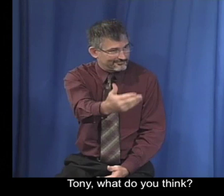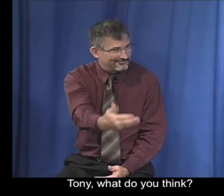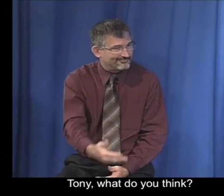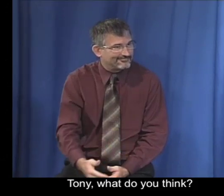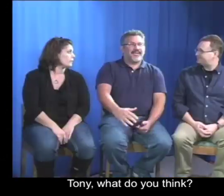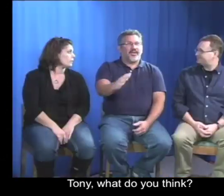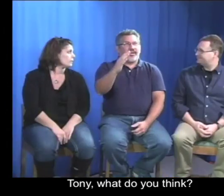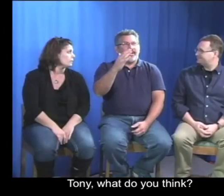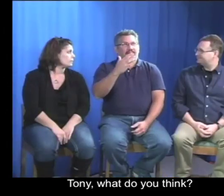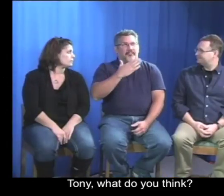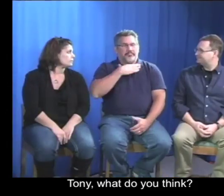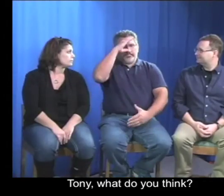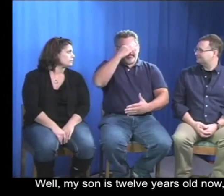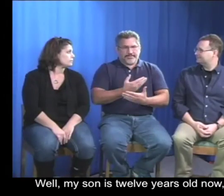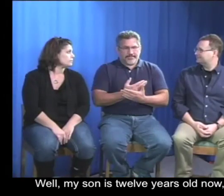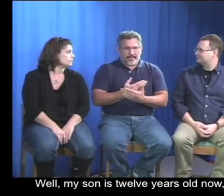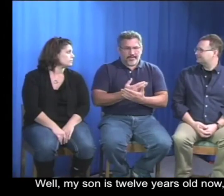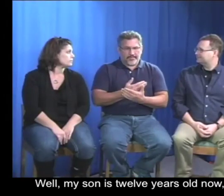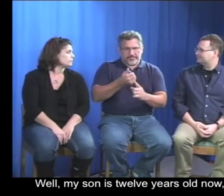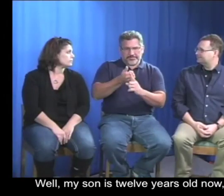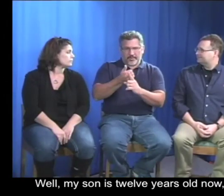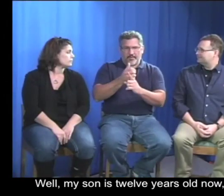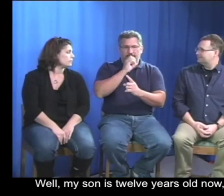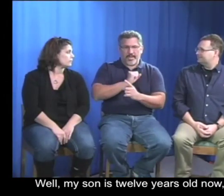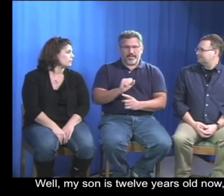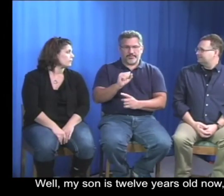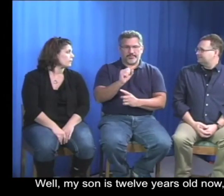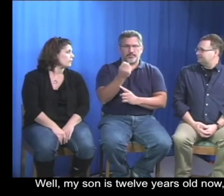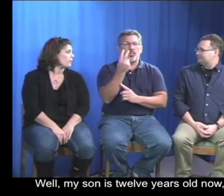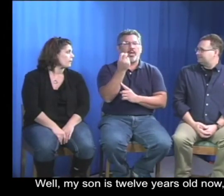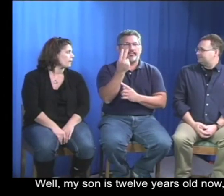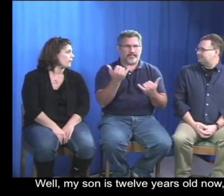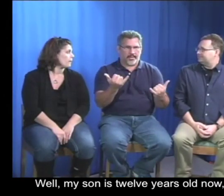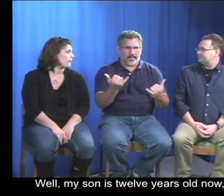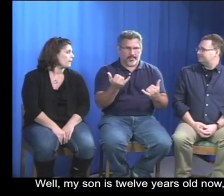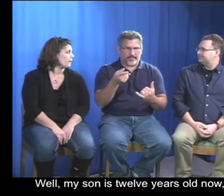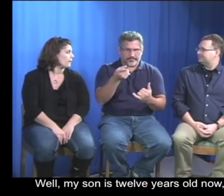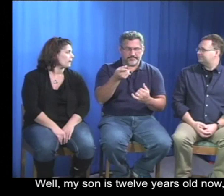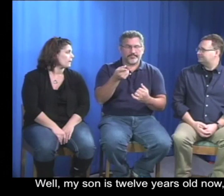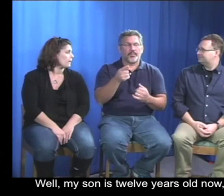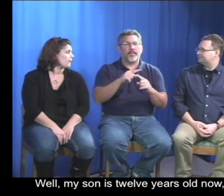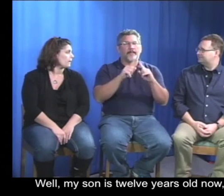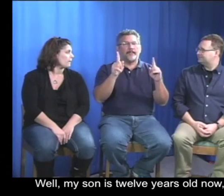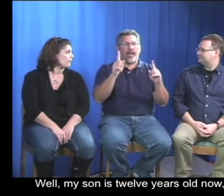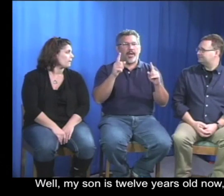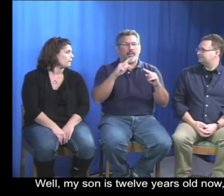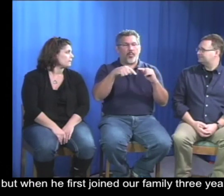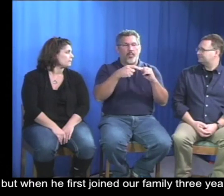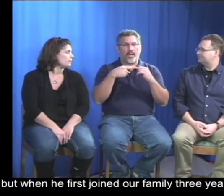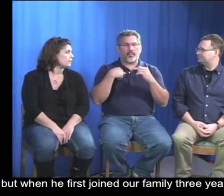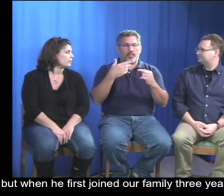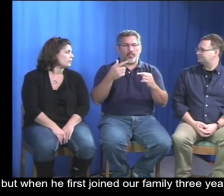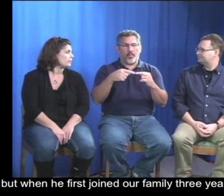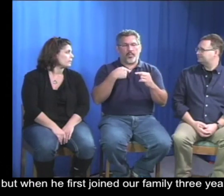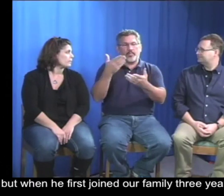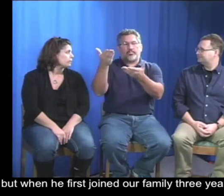Tony, what do you think? Well, my son is 12 years old now. But